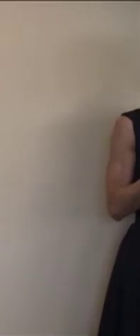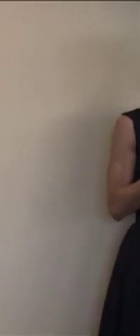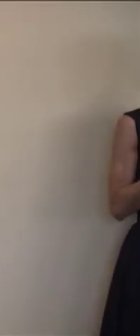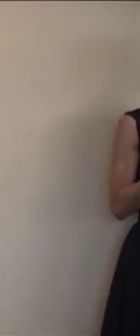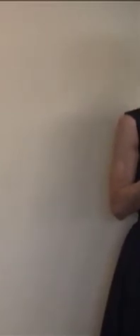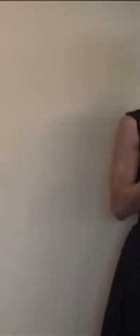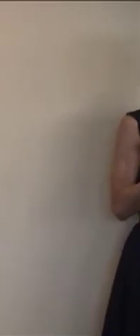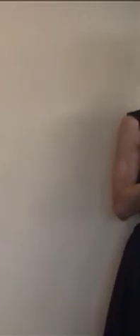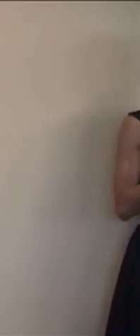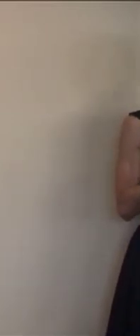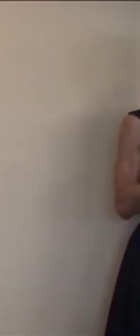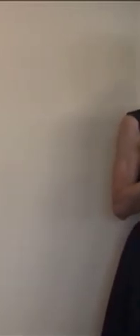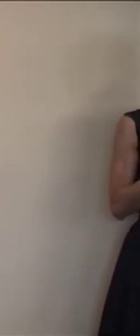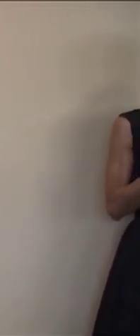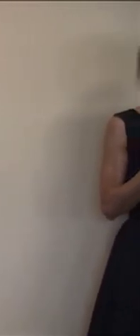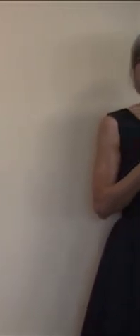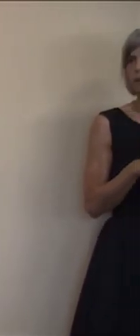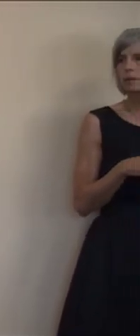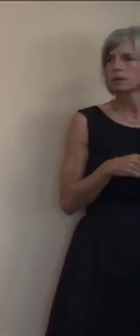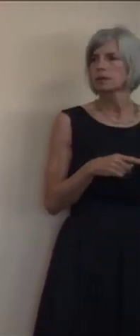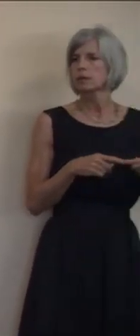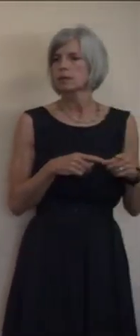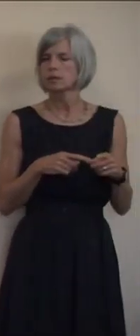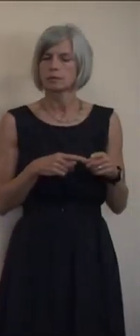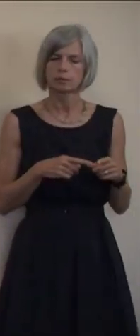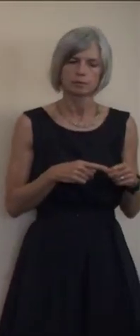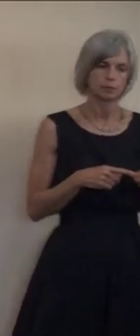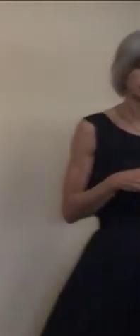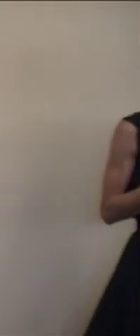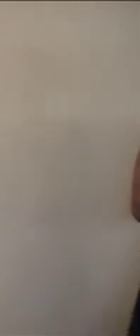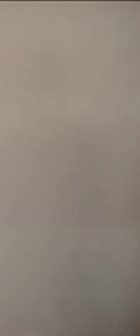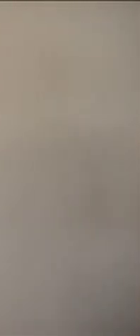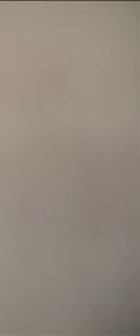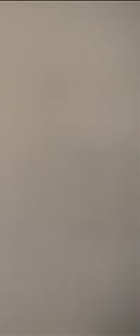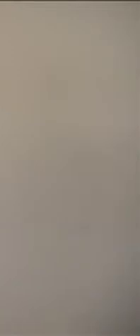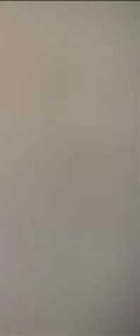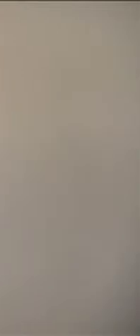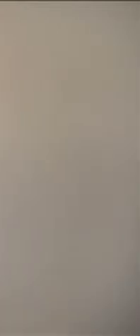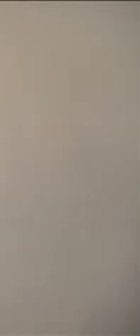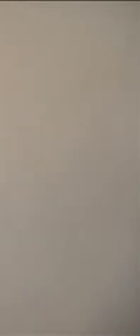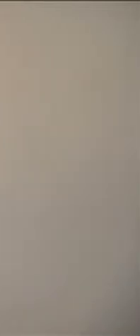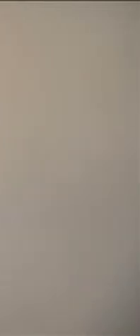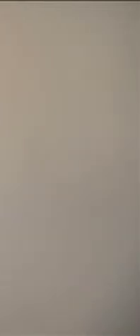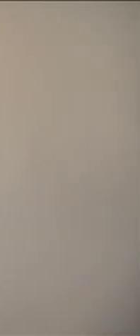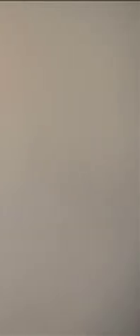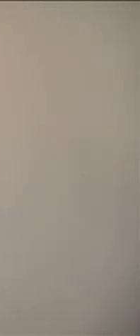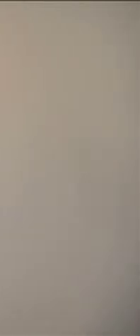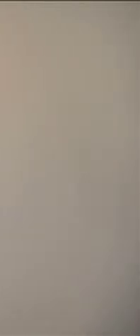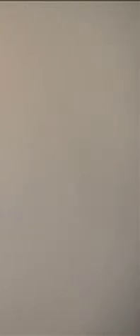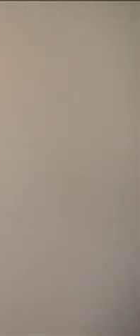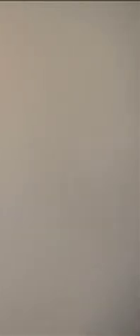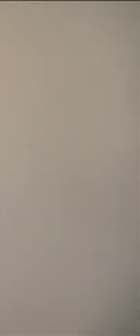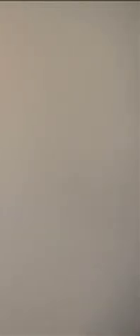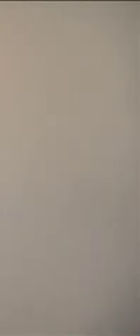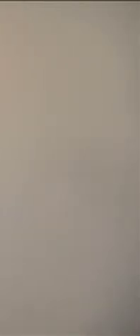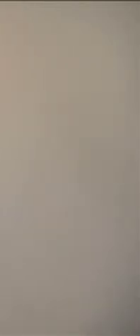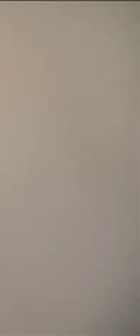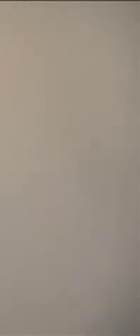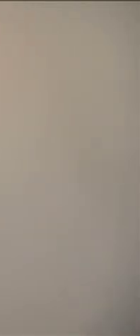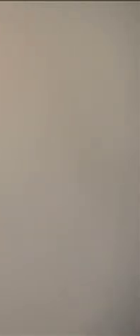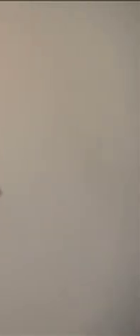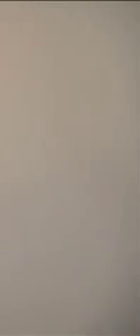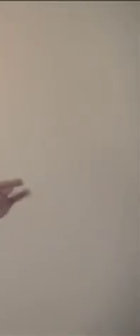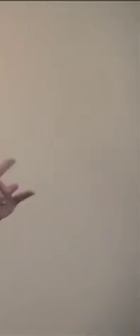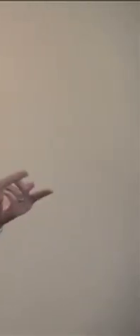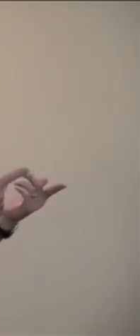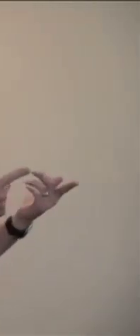Yeah. What was the impact of the housing debacle on African Americans? So the question is,